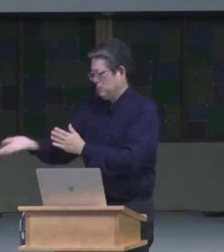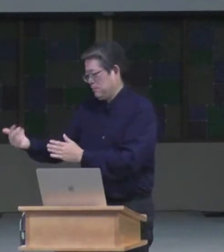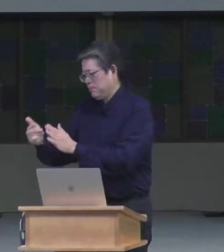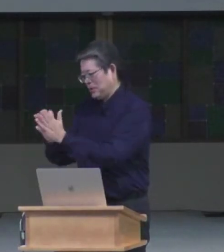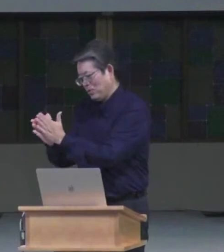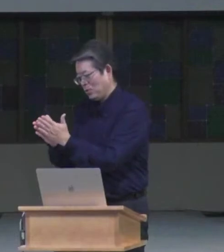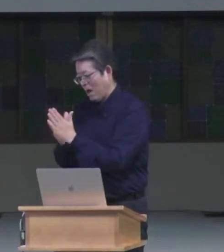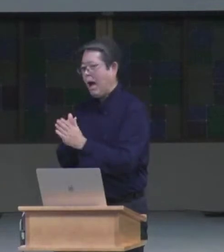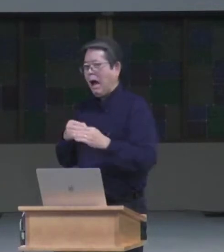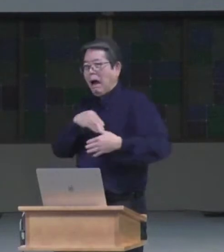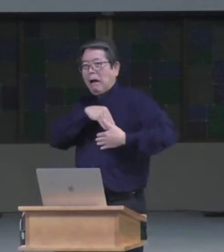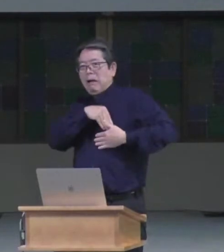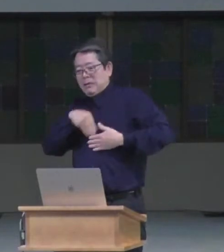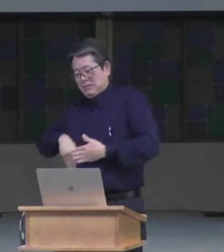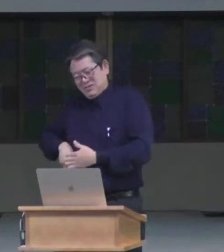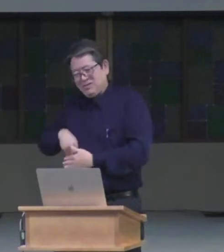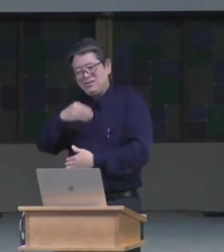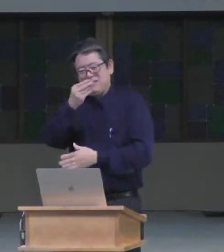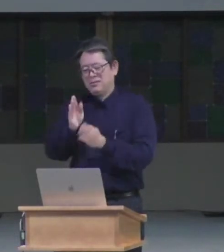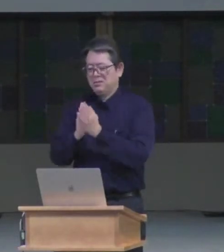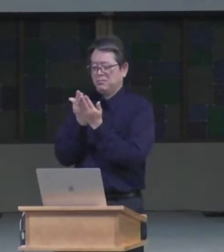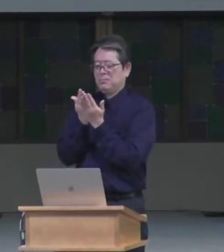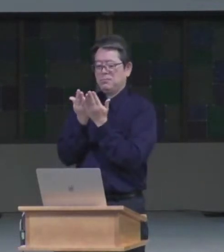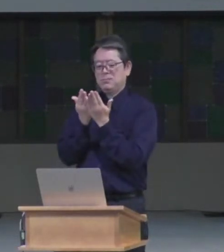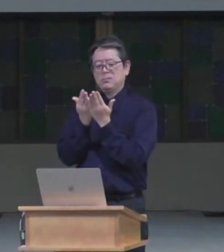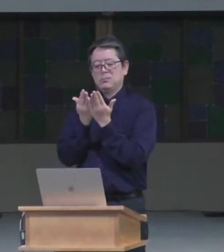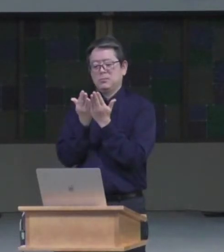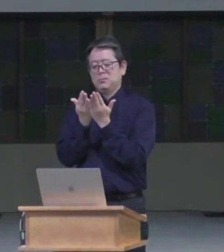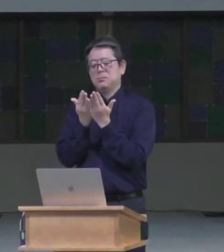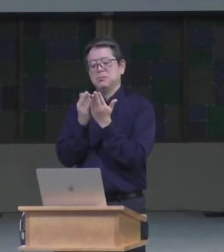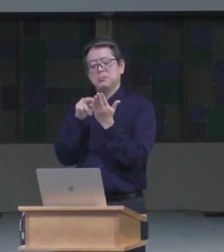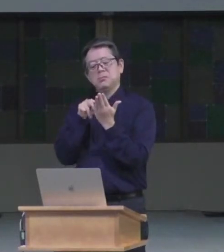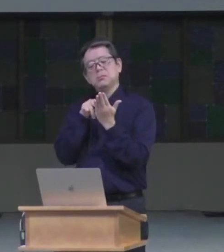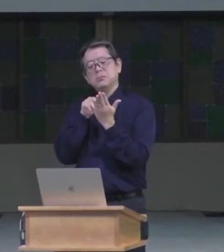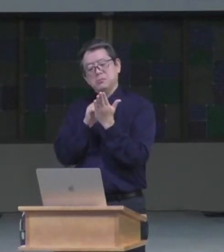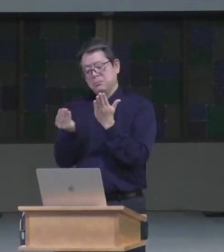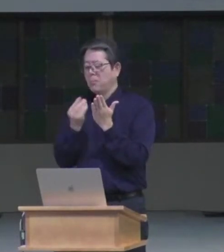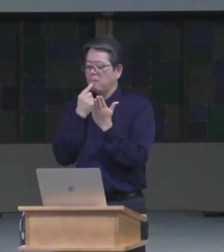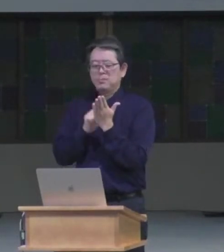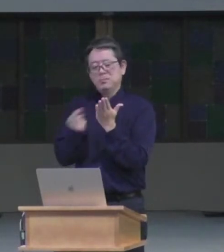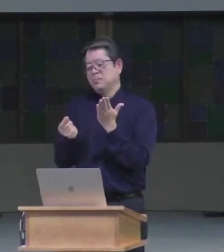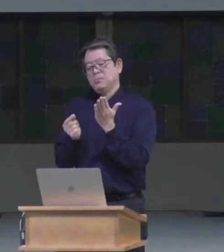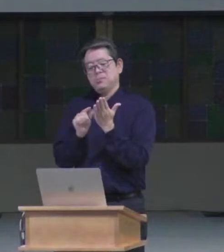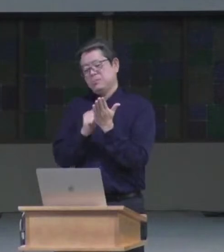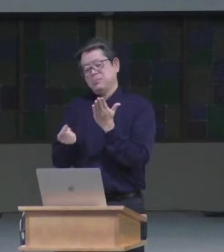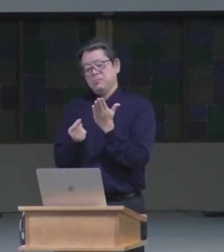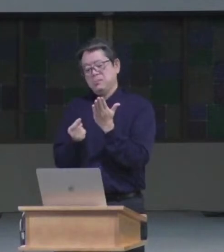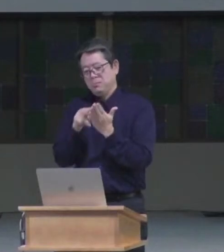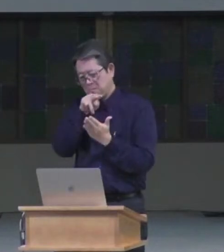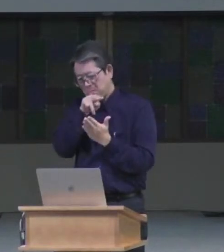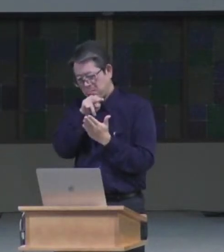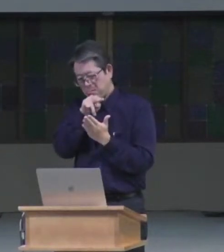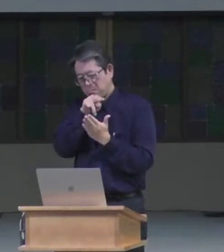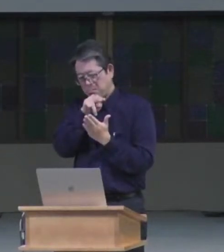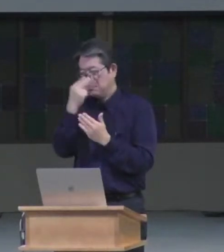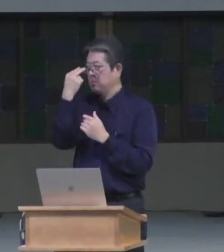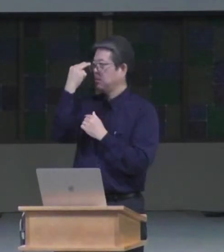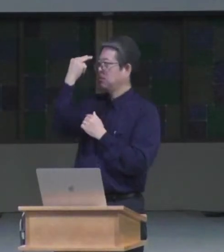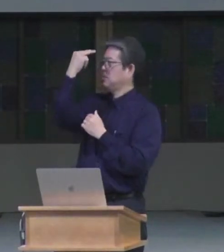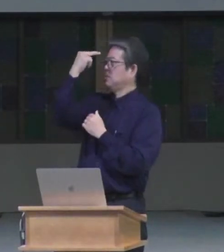what? Passport. Oh. So I pulled it out, handed it to them. They looked at it with this scowl, and they looked at